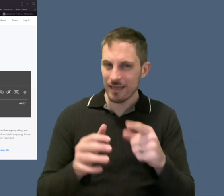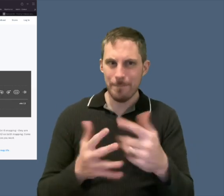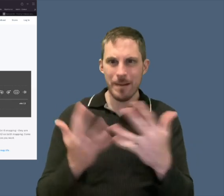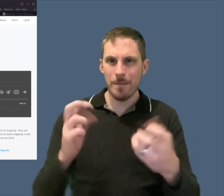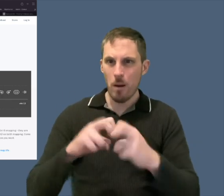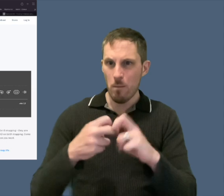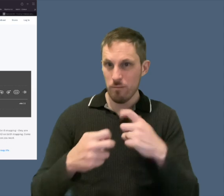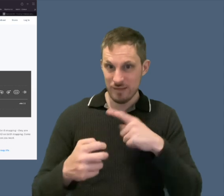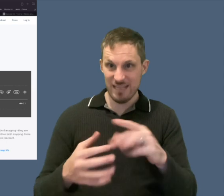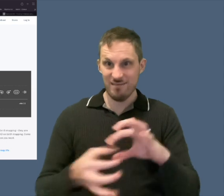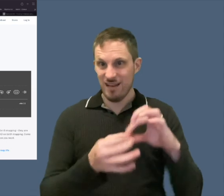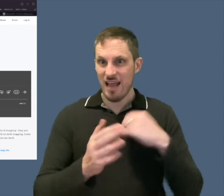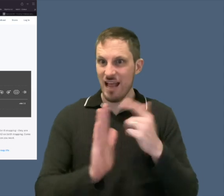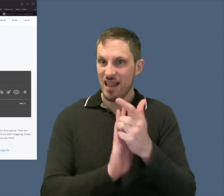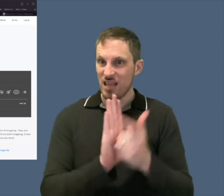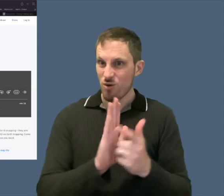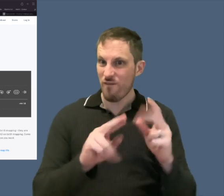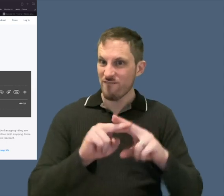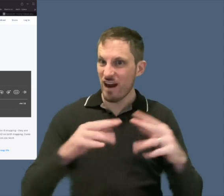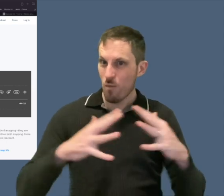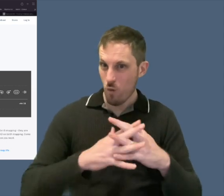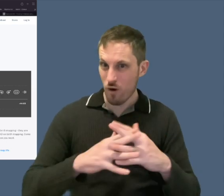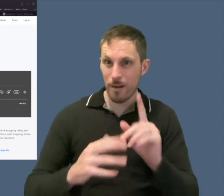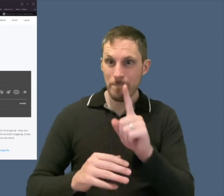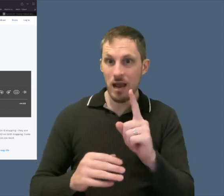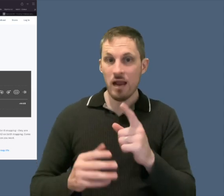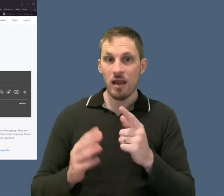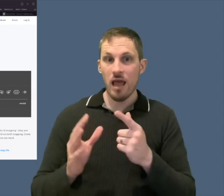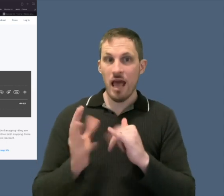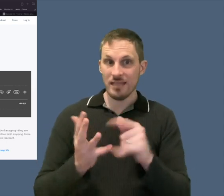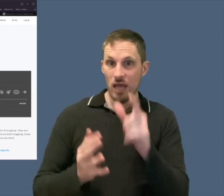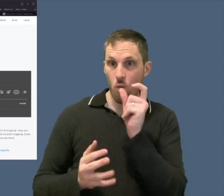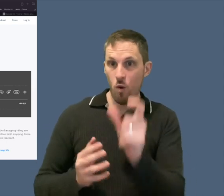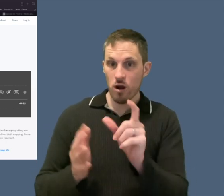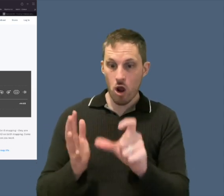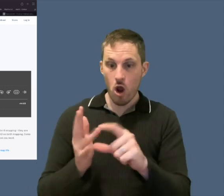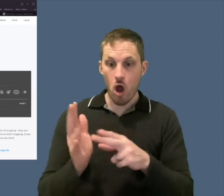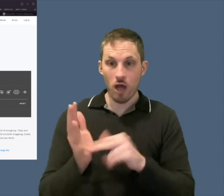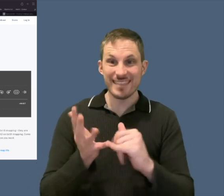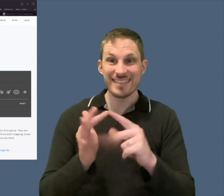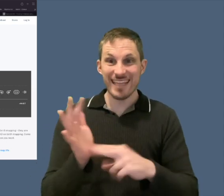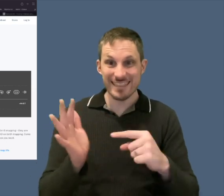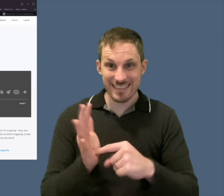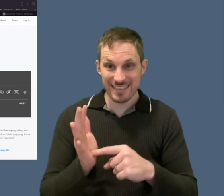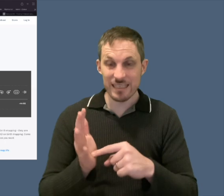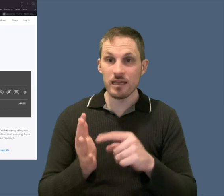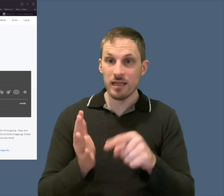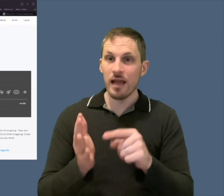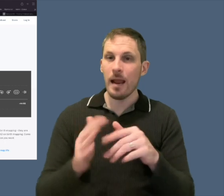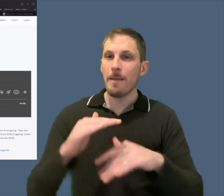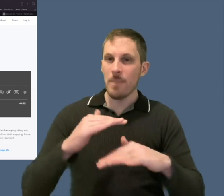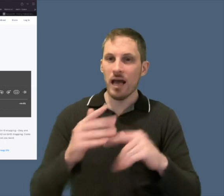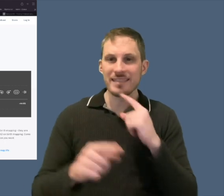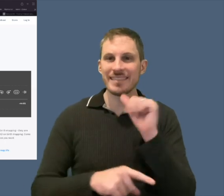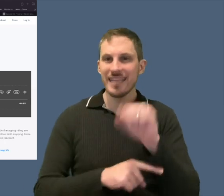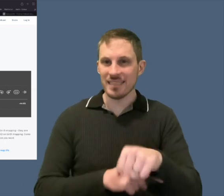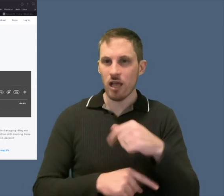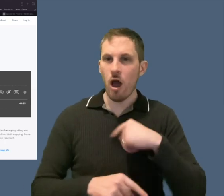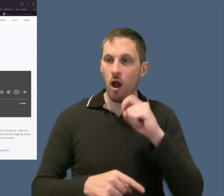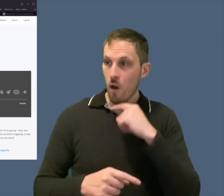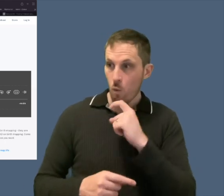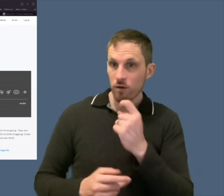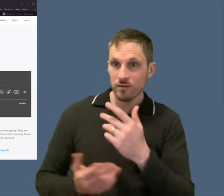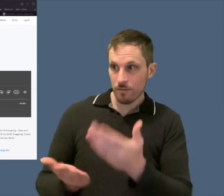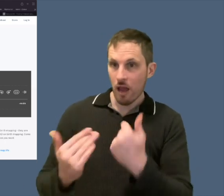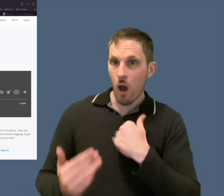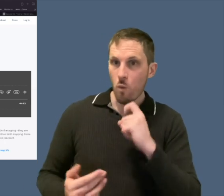legal framework, and yet consent as a word implies, yes, I would like your